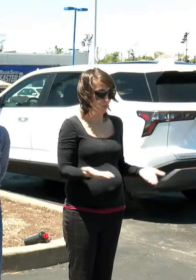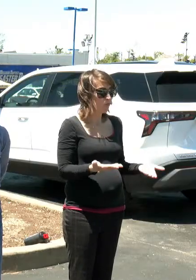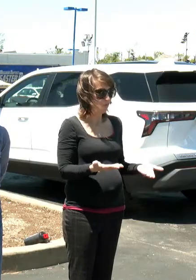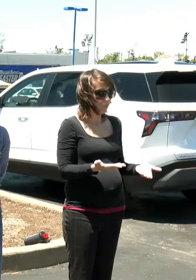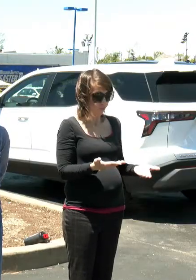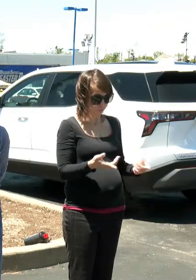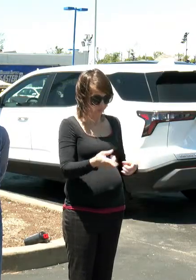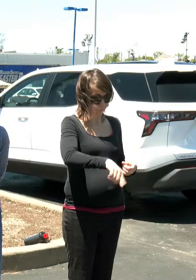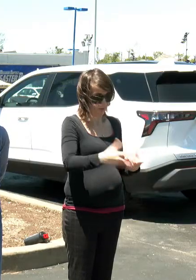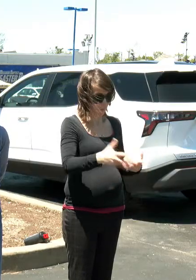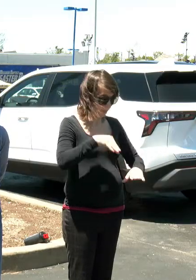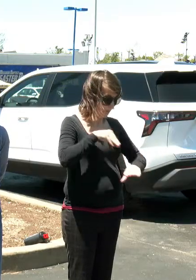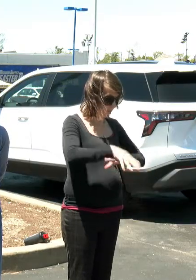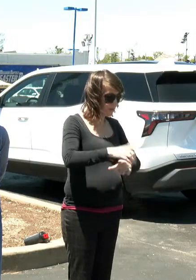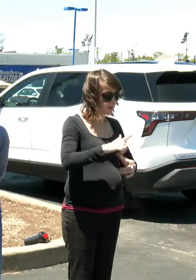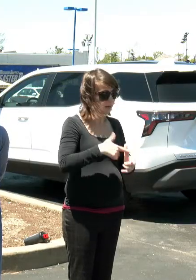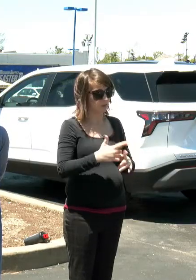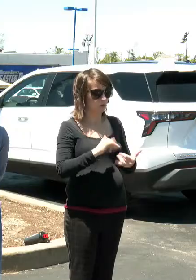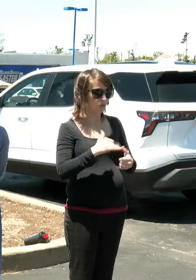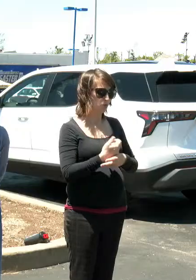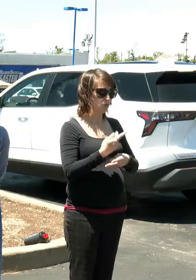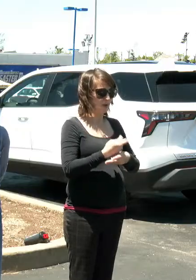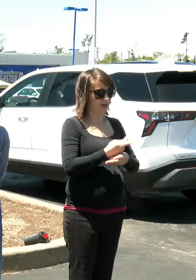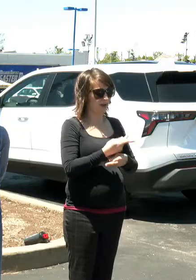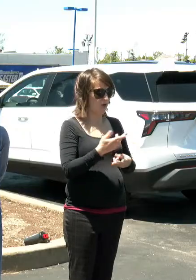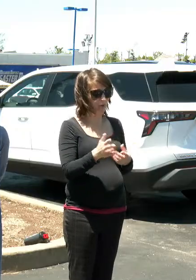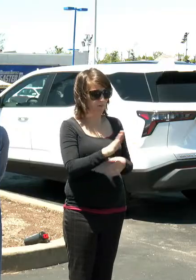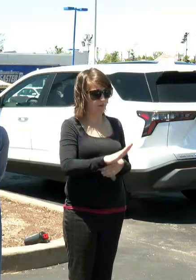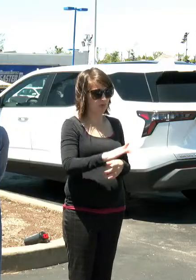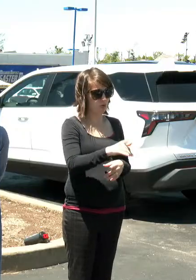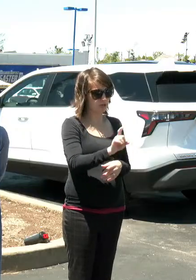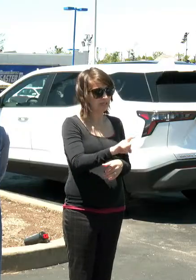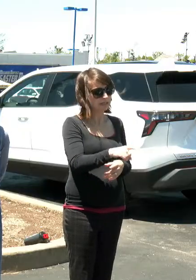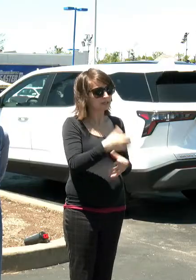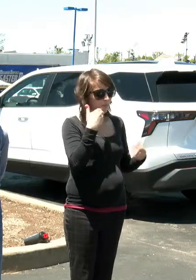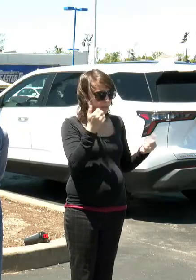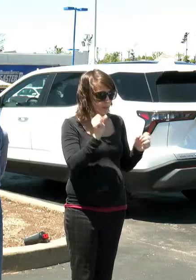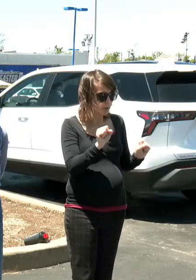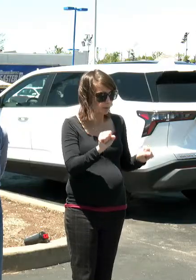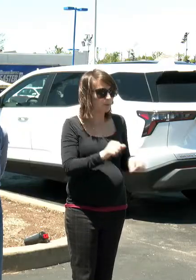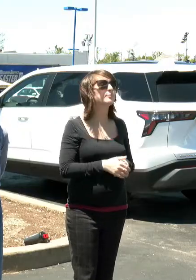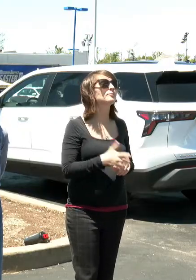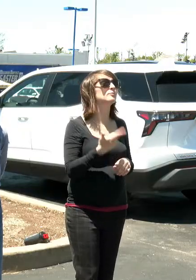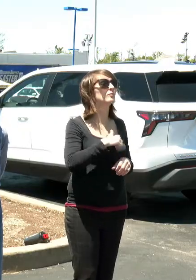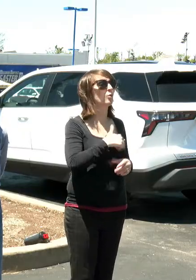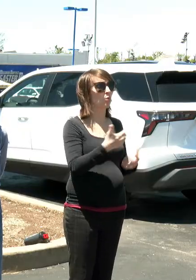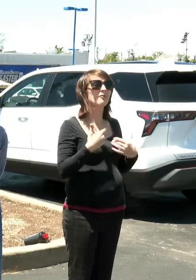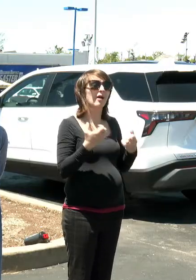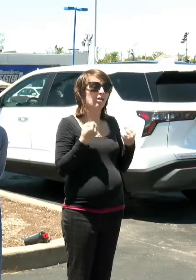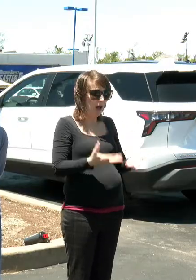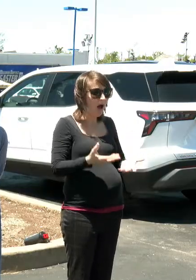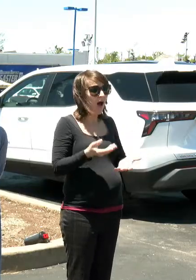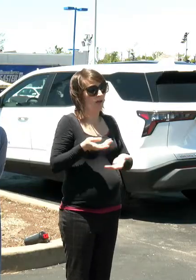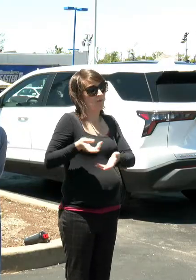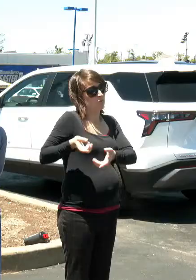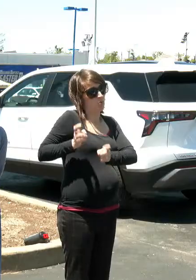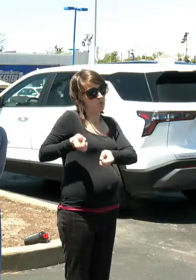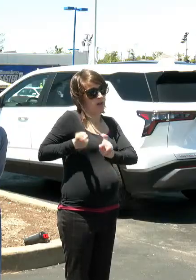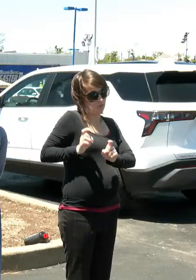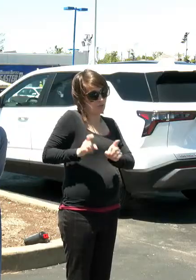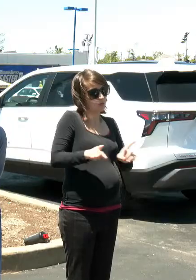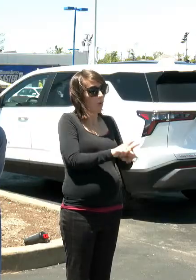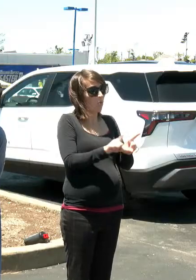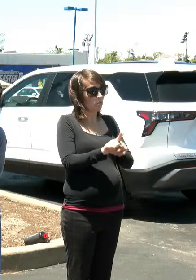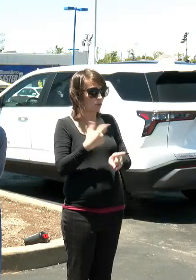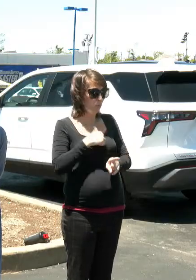make sure we take care of their needs as best we can. We're getting a lot of donations, and we're also in the